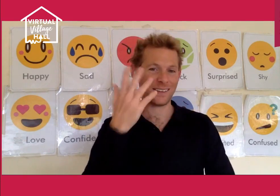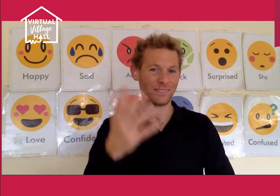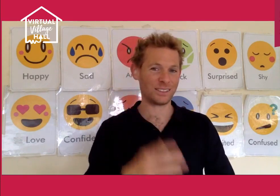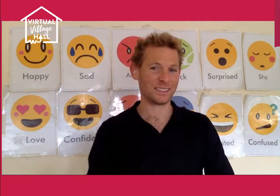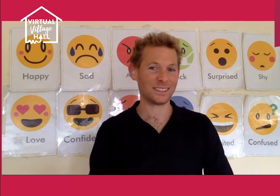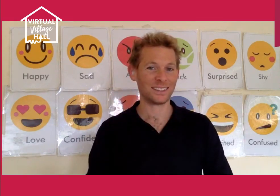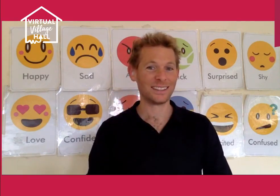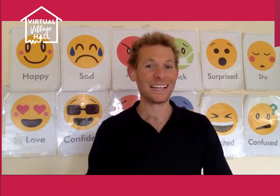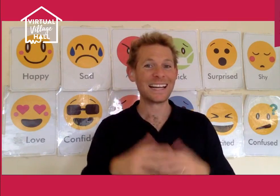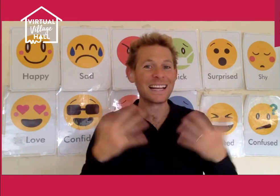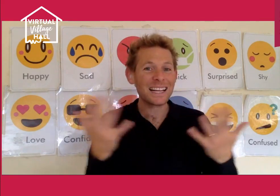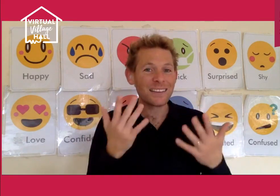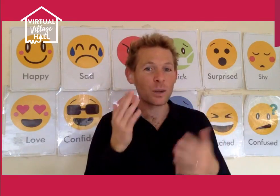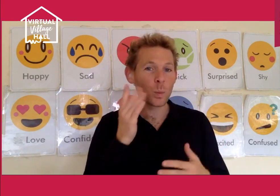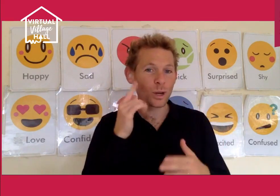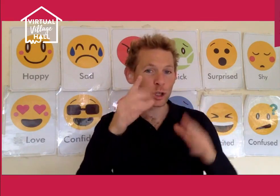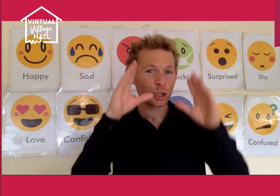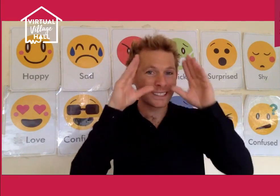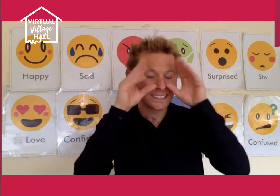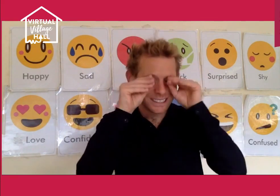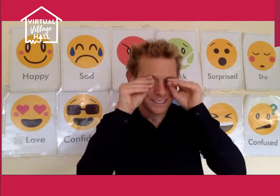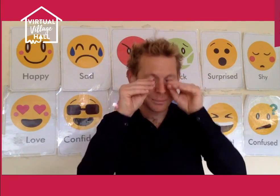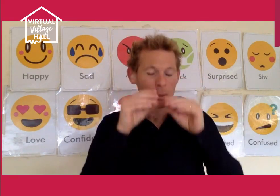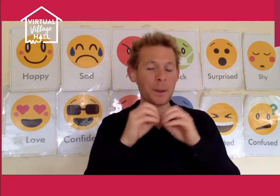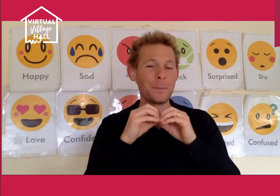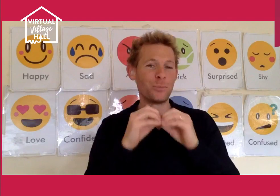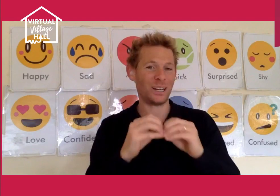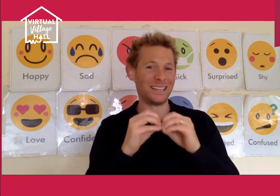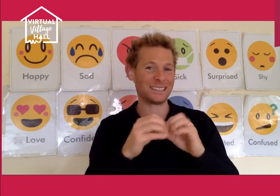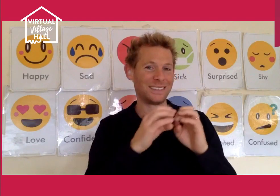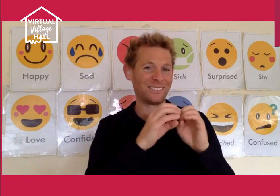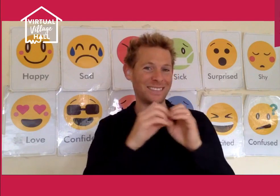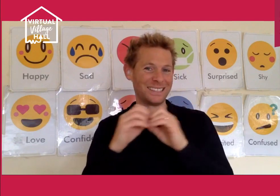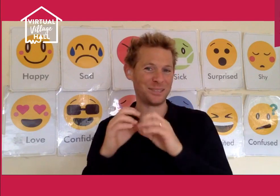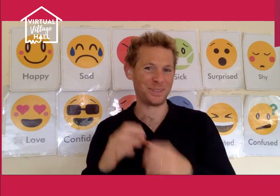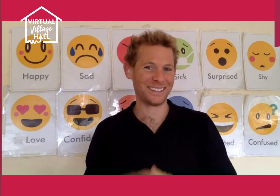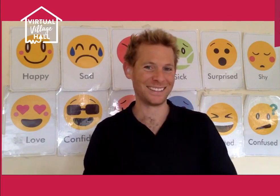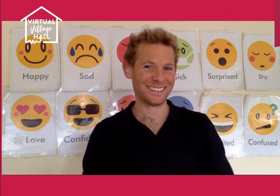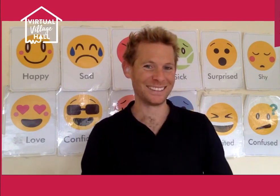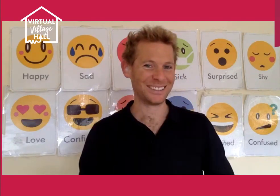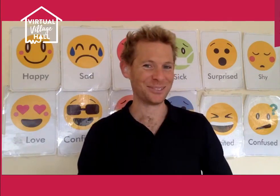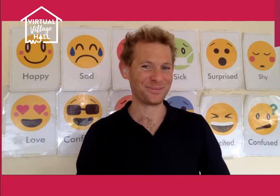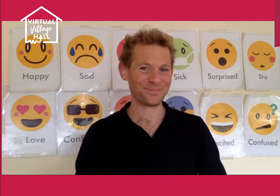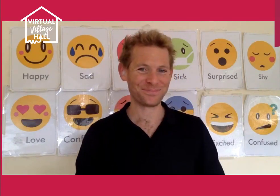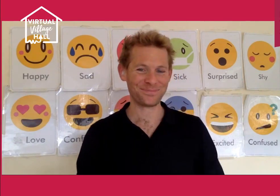practice. Practice every day. So when you're asleep, I want you to be practicing in your sleep.